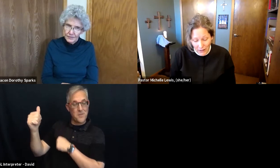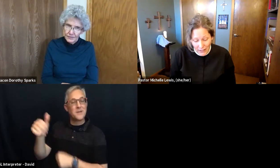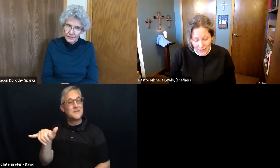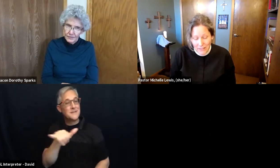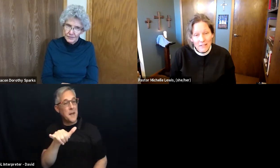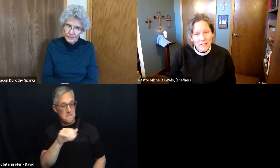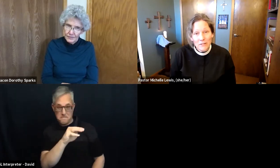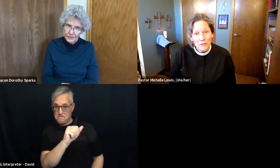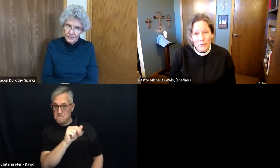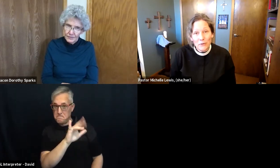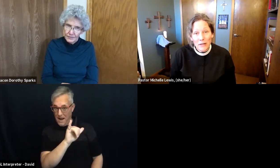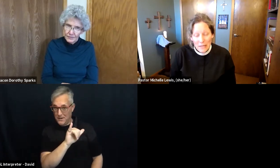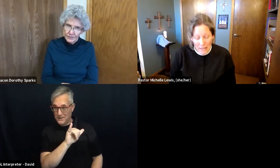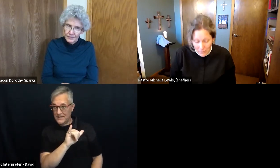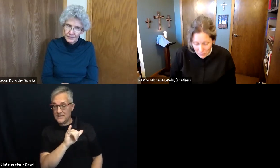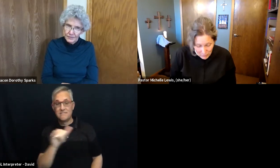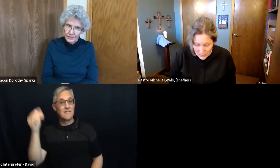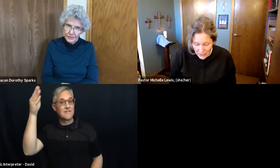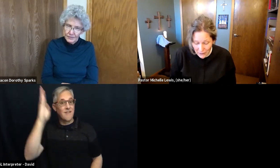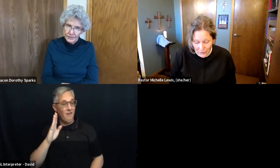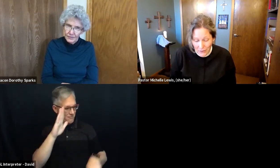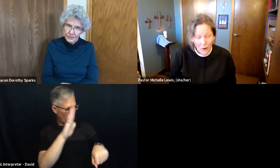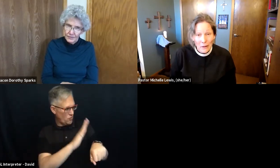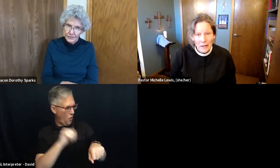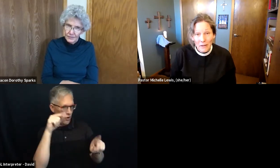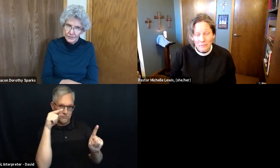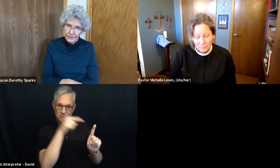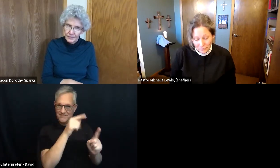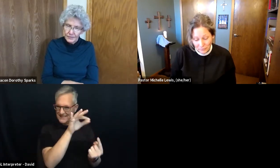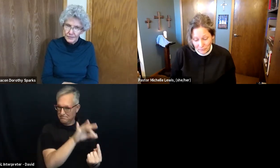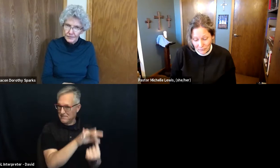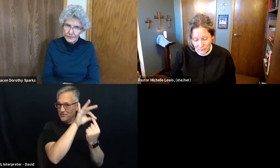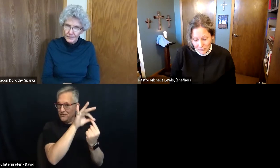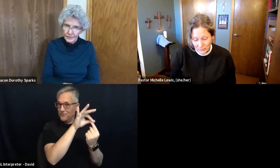was invited to do a particular calling.